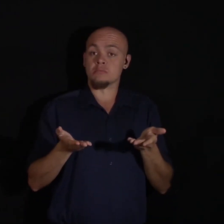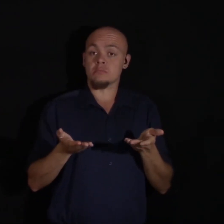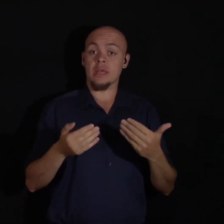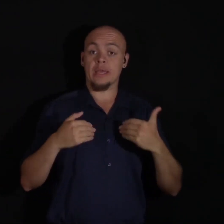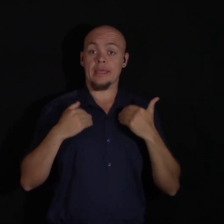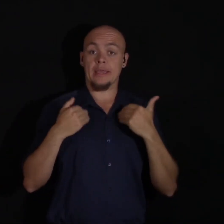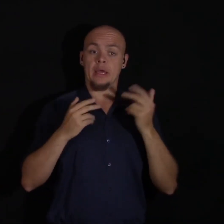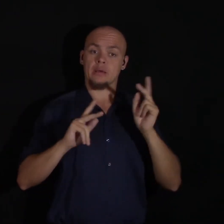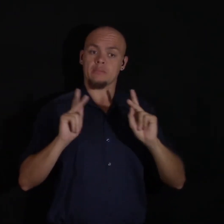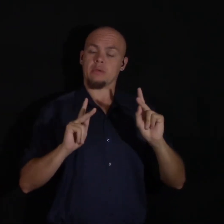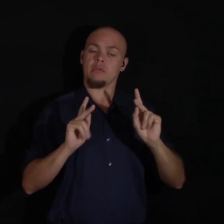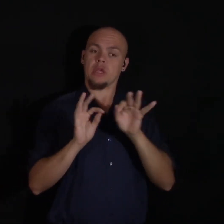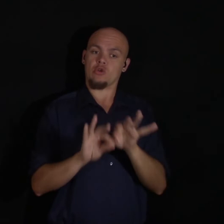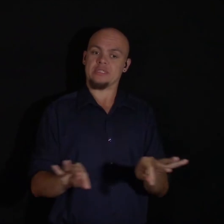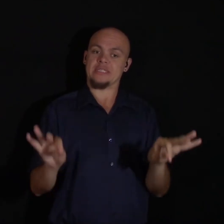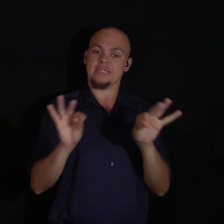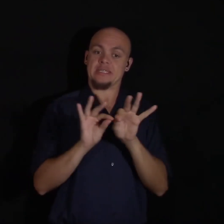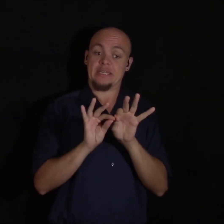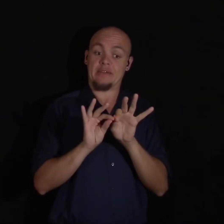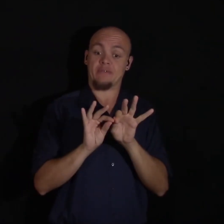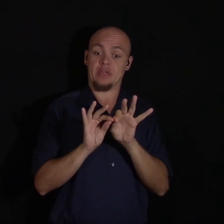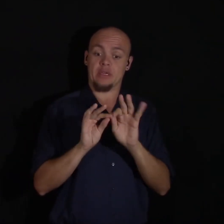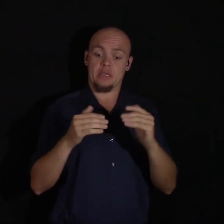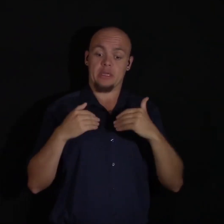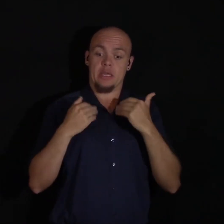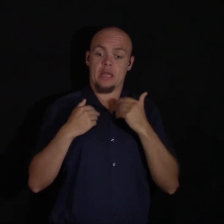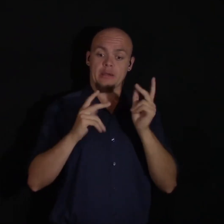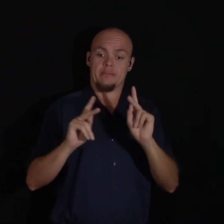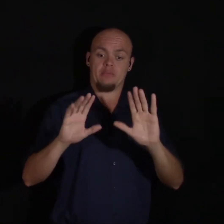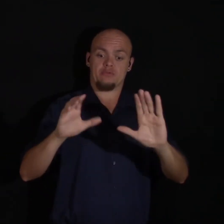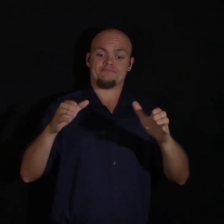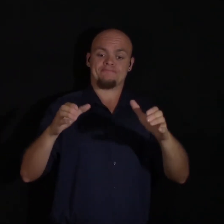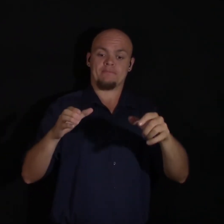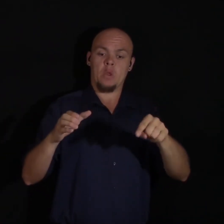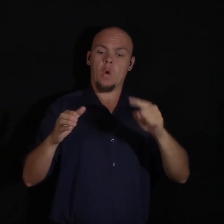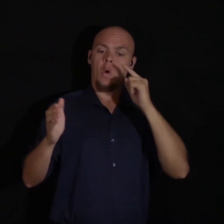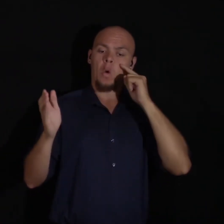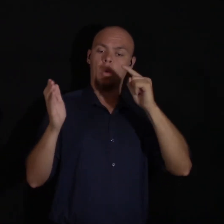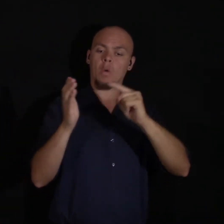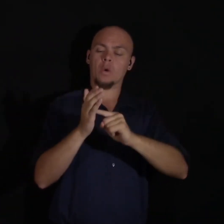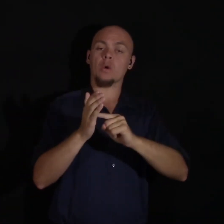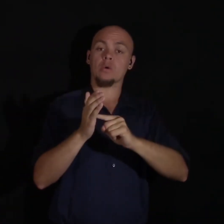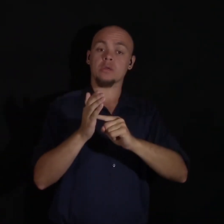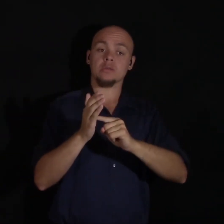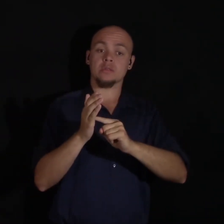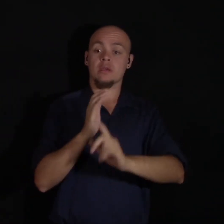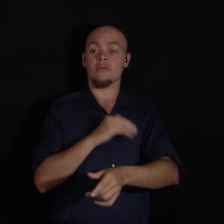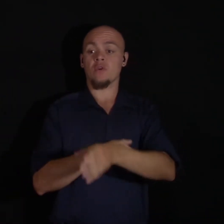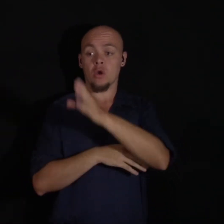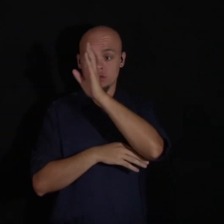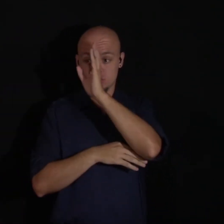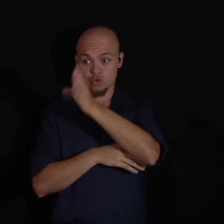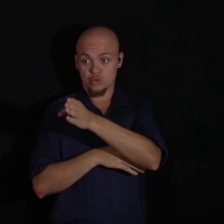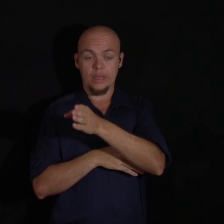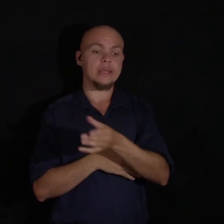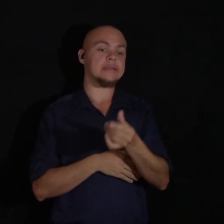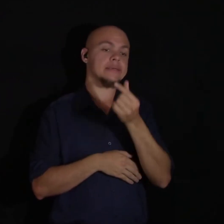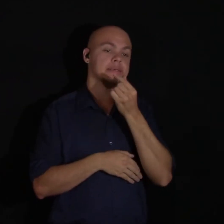young people, a significant portion of young people, are recognizing their capacity for both hetero and homo